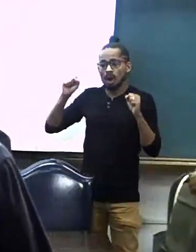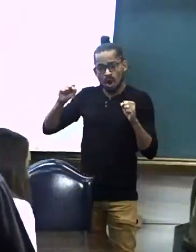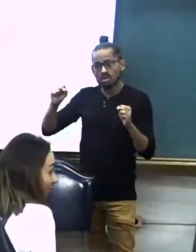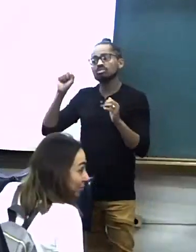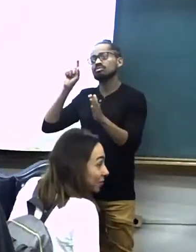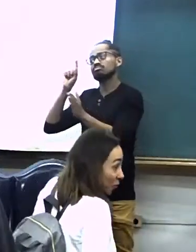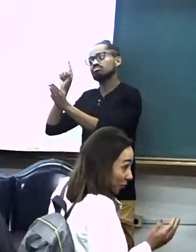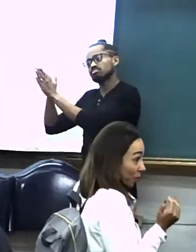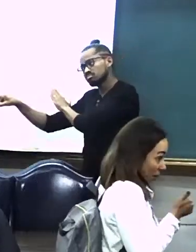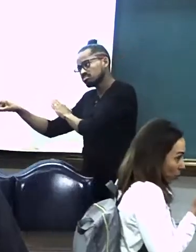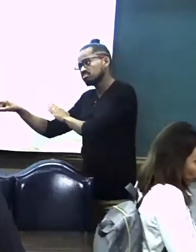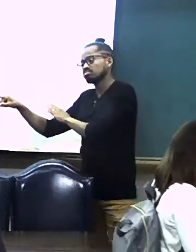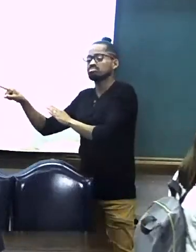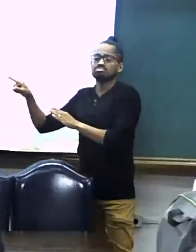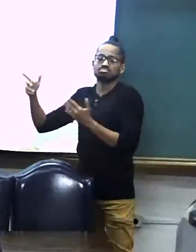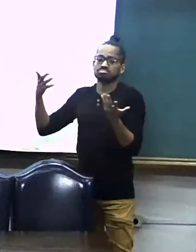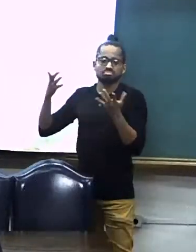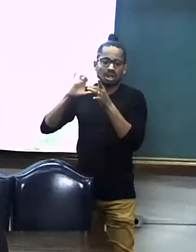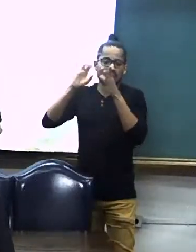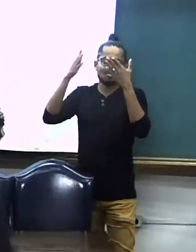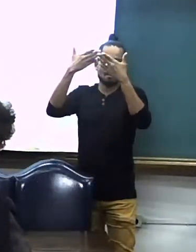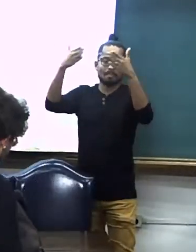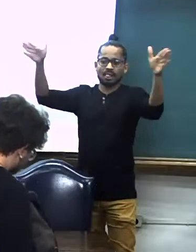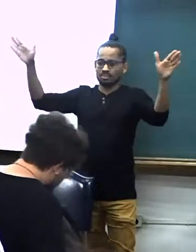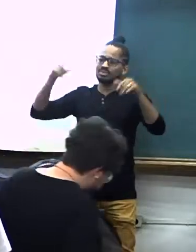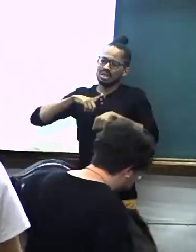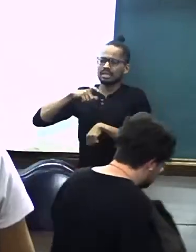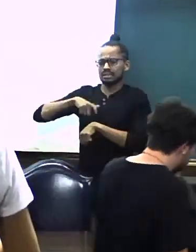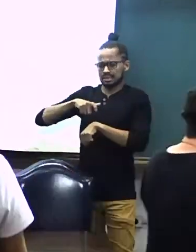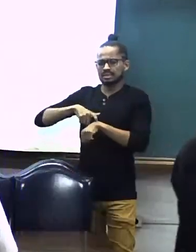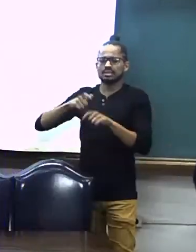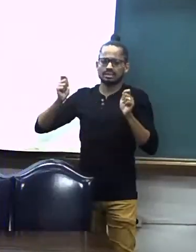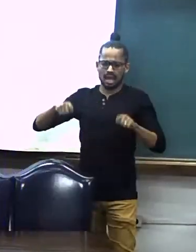para a professora, por favor. Temos alguns minutinhos.